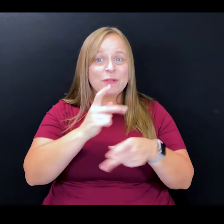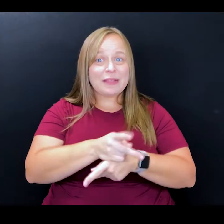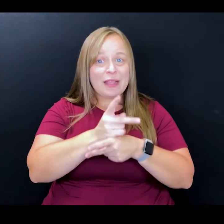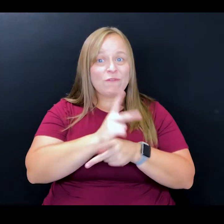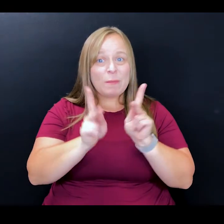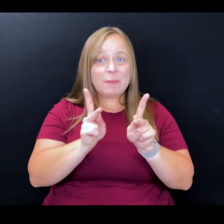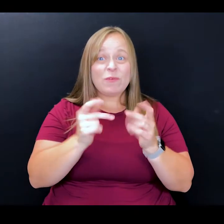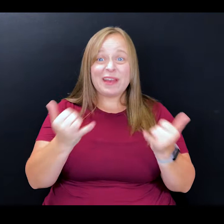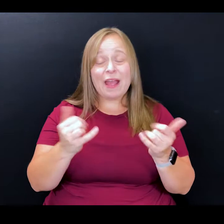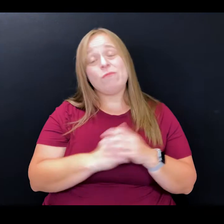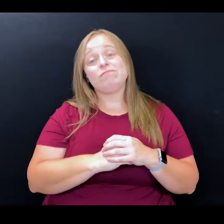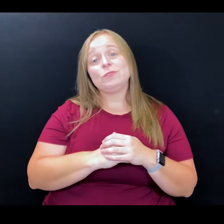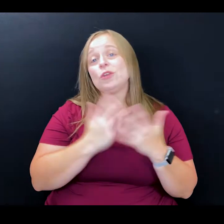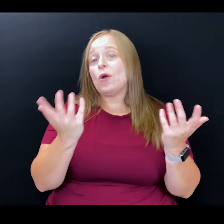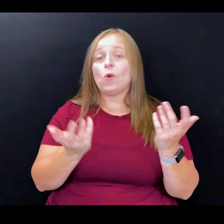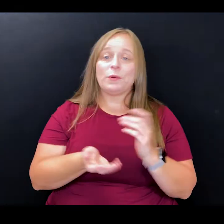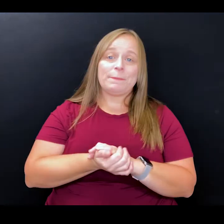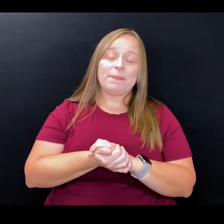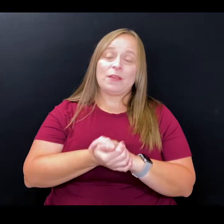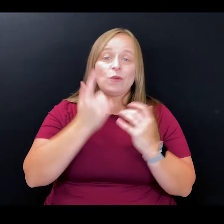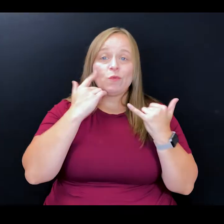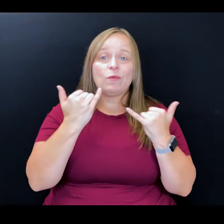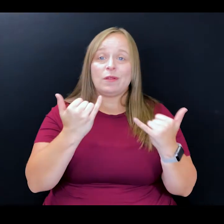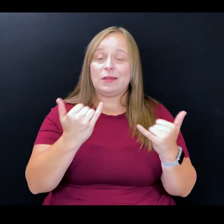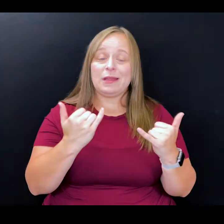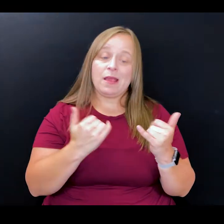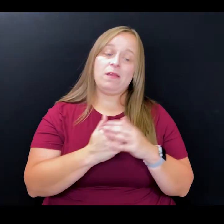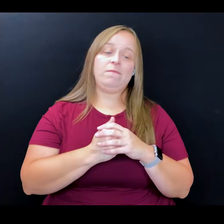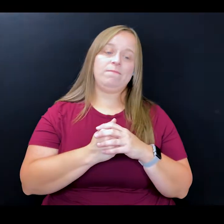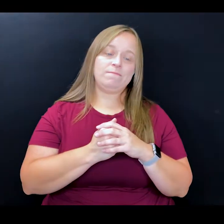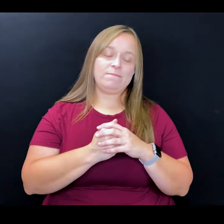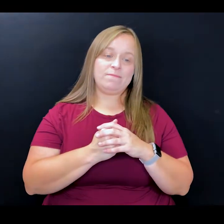able to care for people now. Right now,